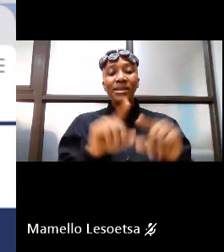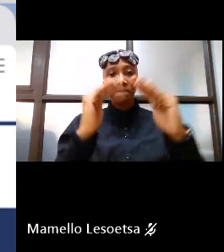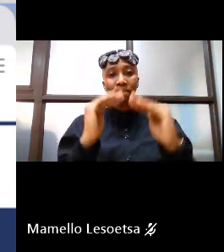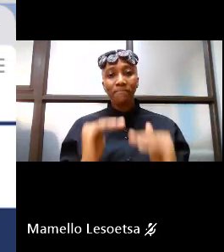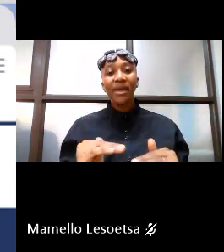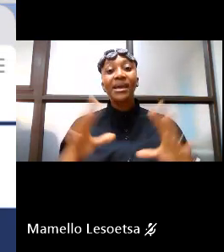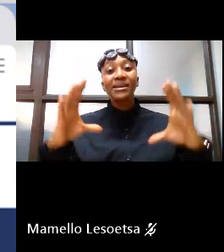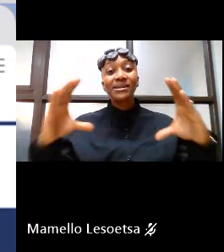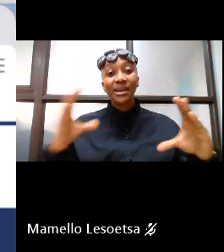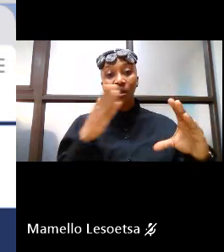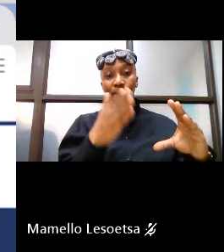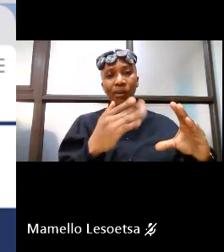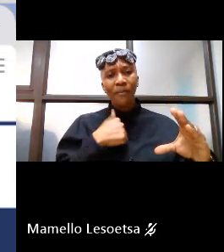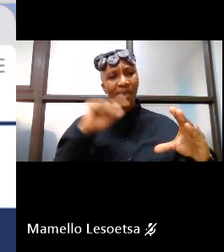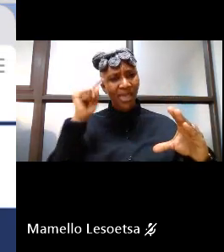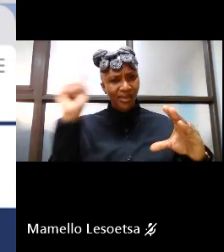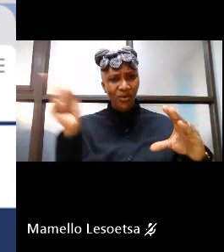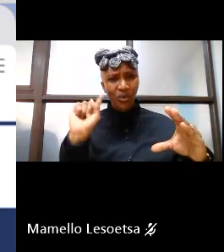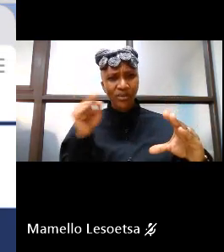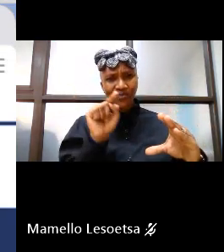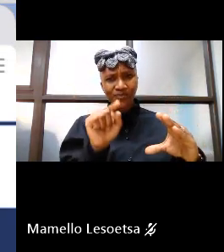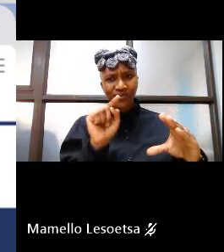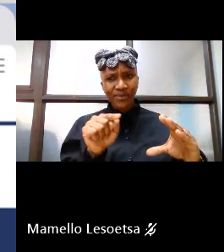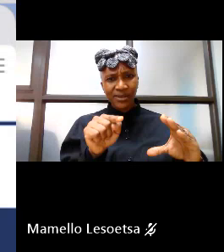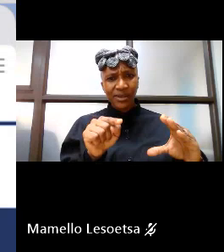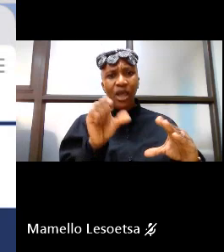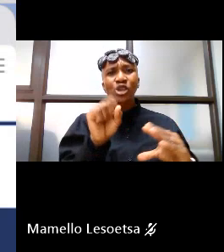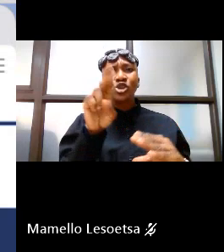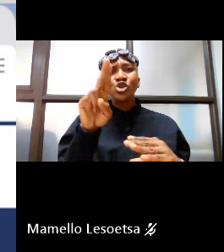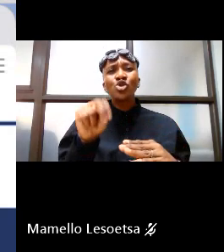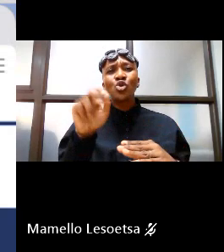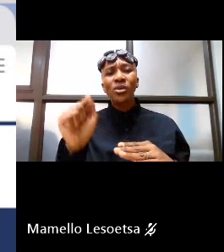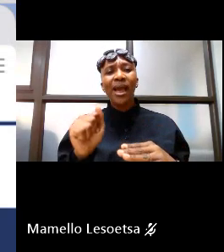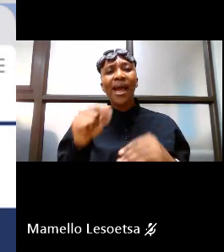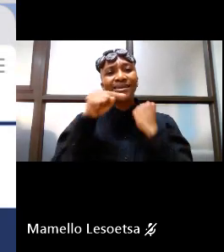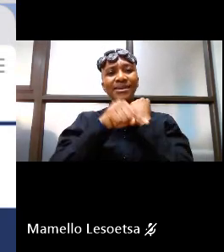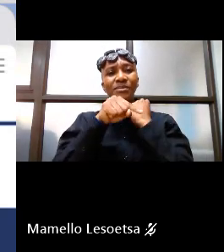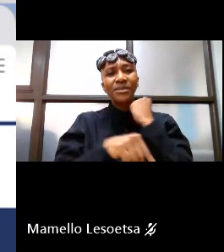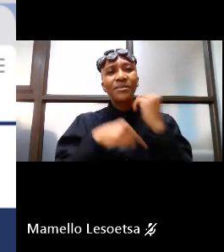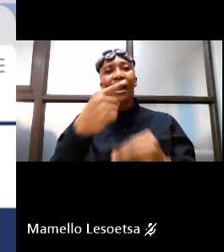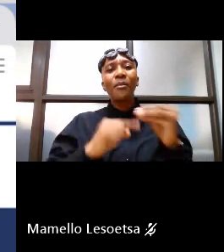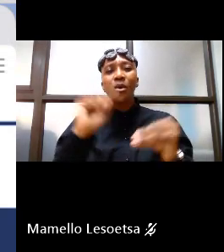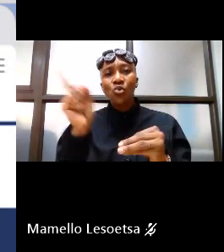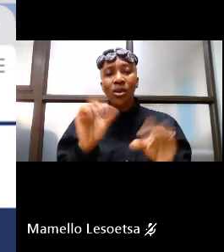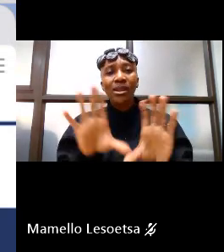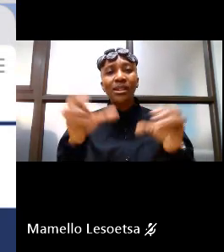section, I think this is Suna. Yeah, this Suna going deeper into classroom,